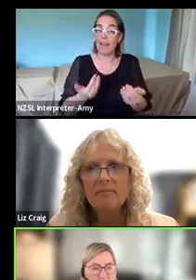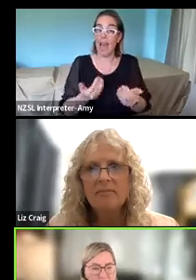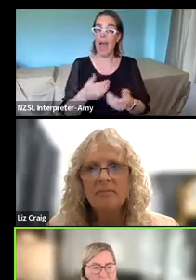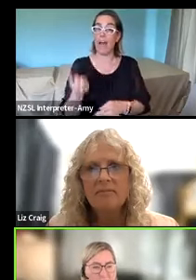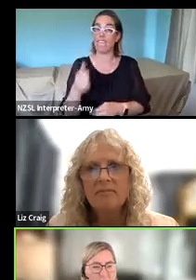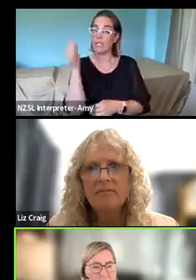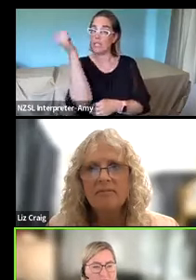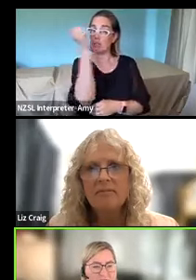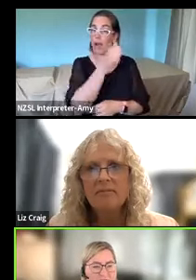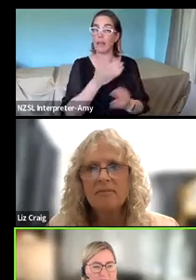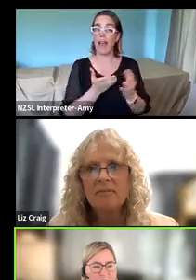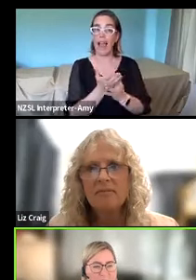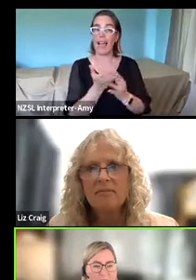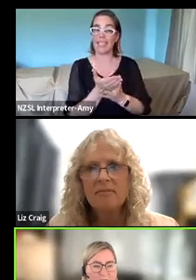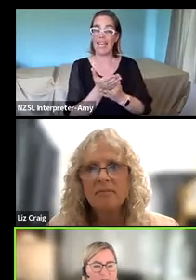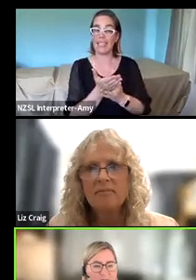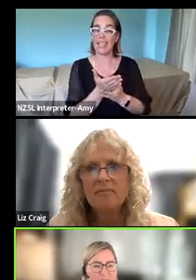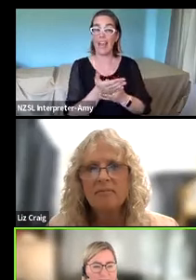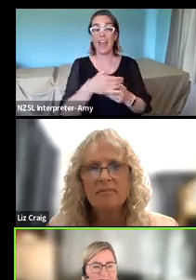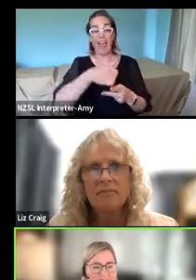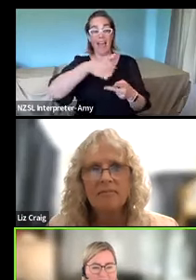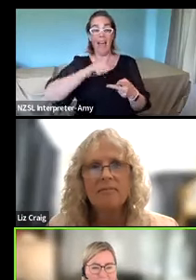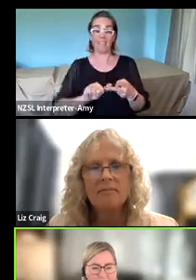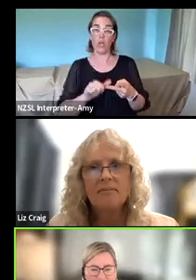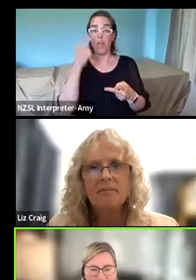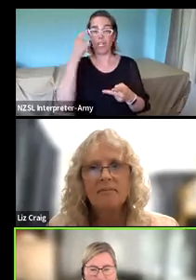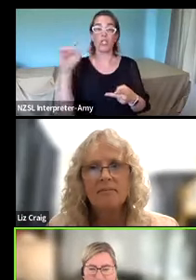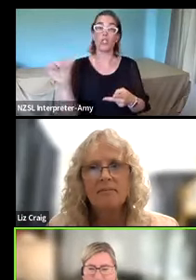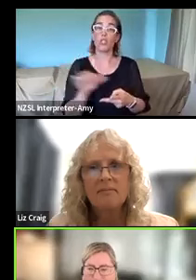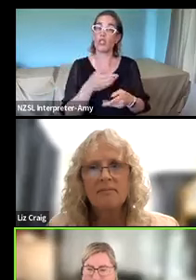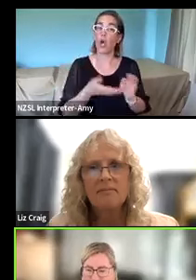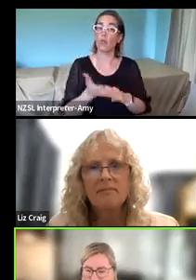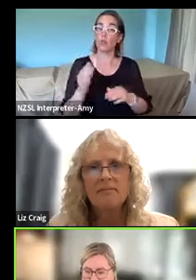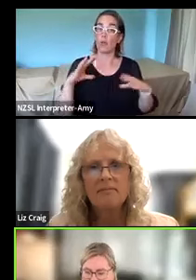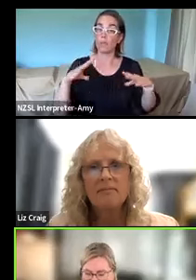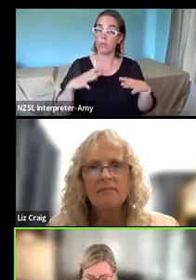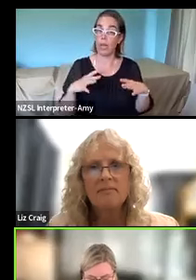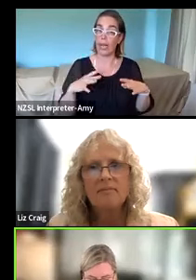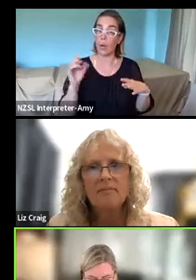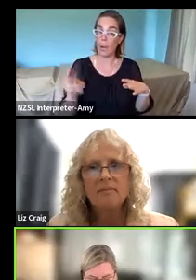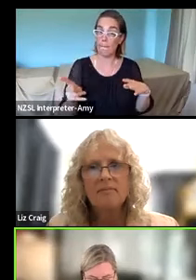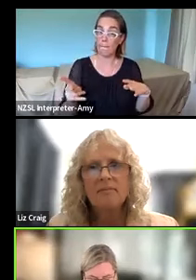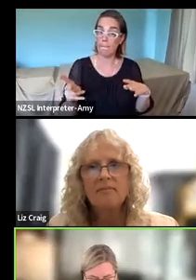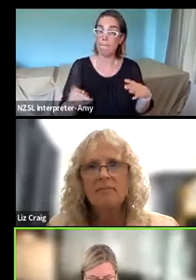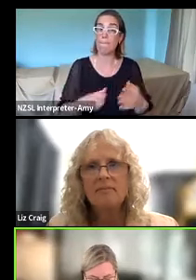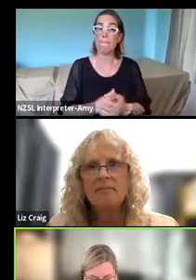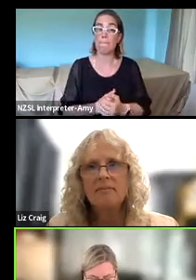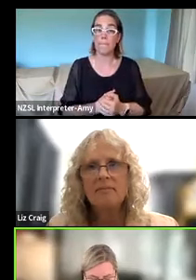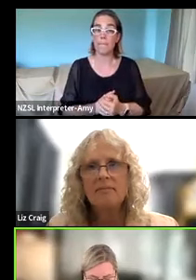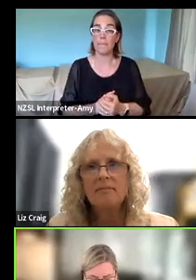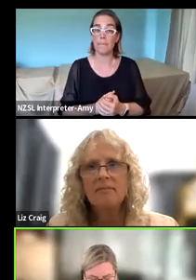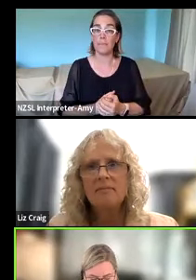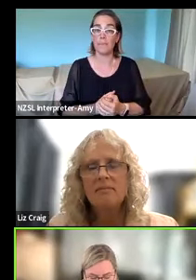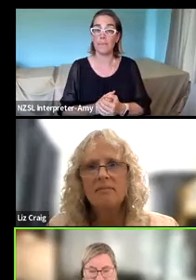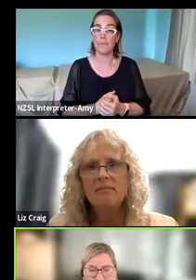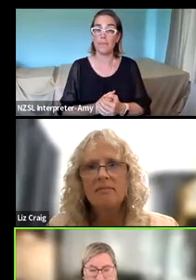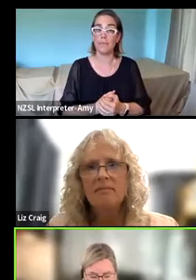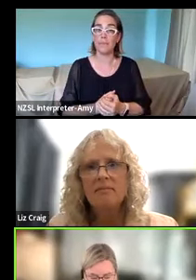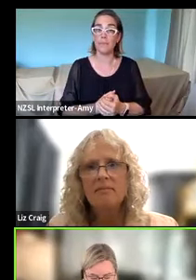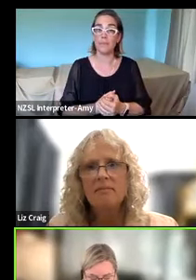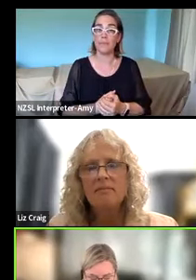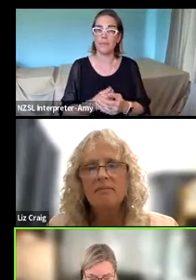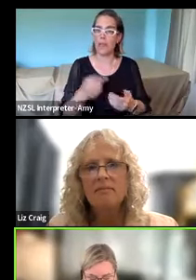access here, and then I propose we go into a break. So if we could have I believe we have